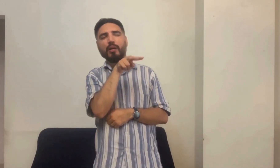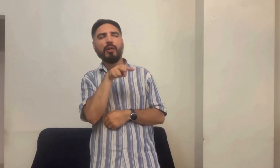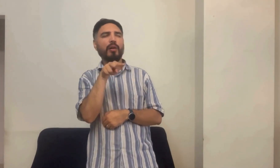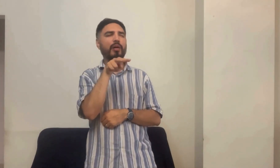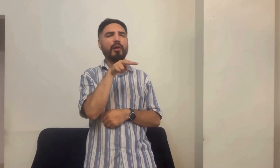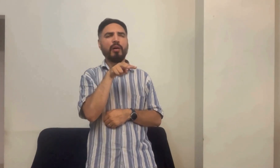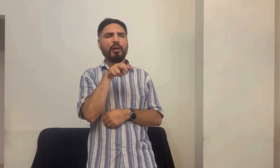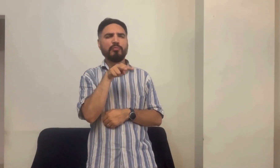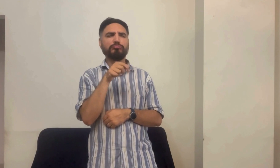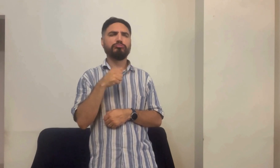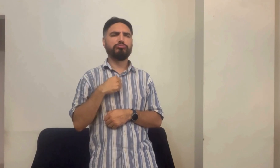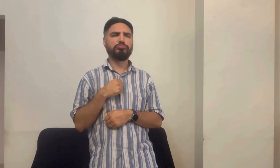Here in Albania,